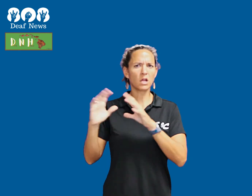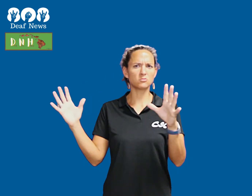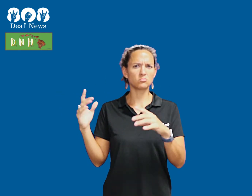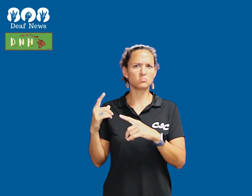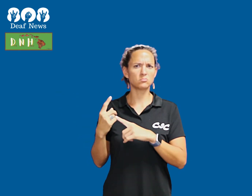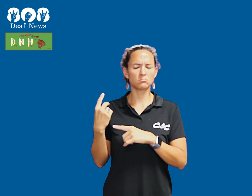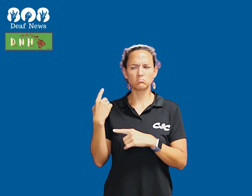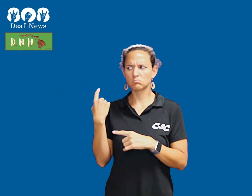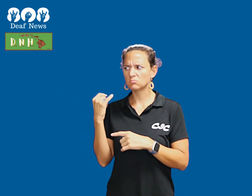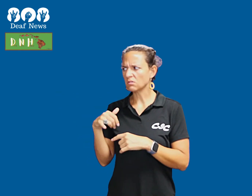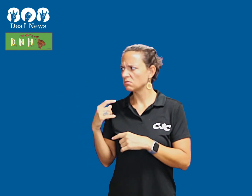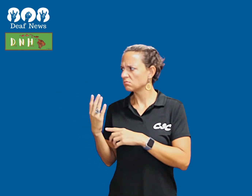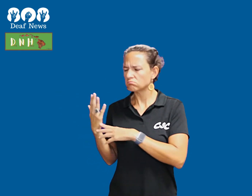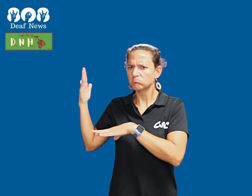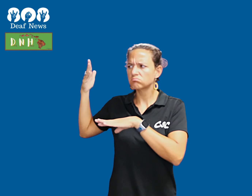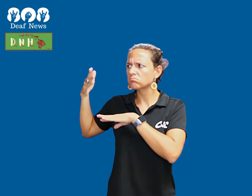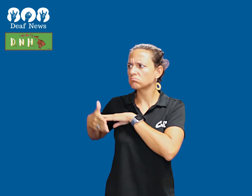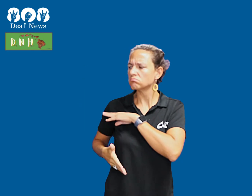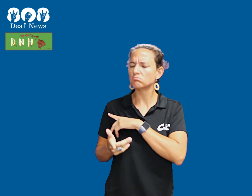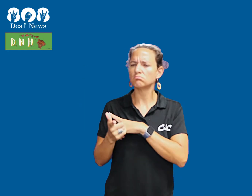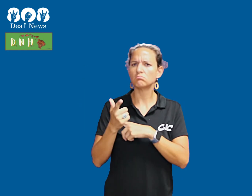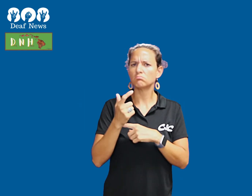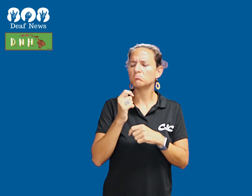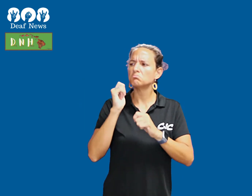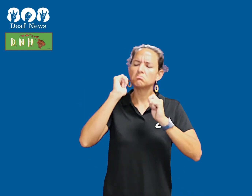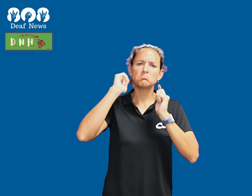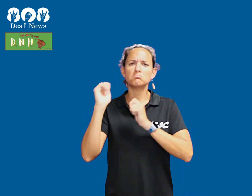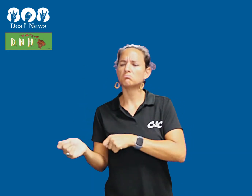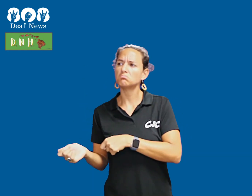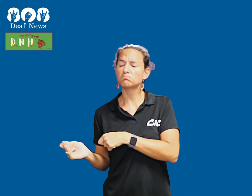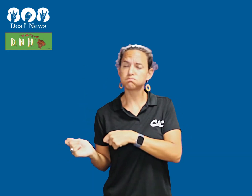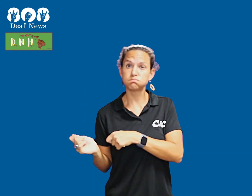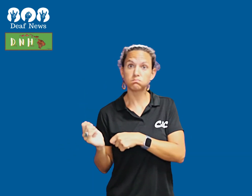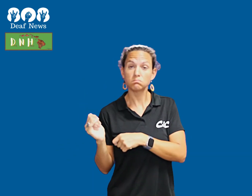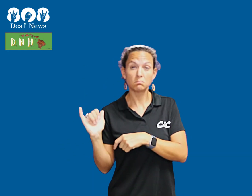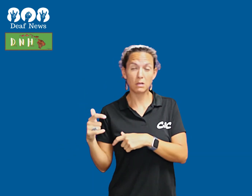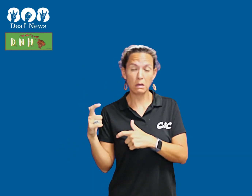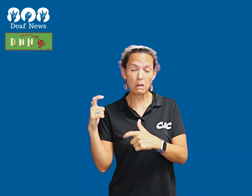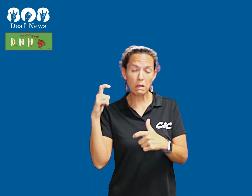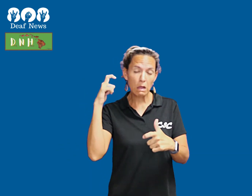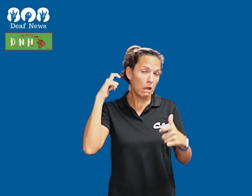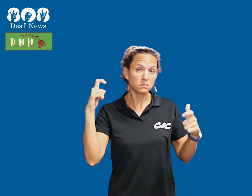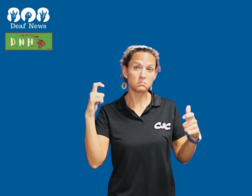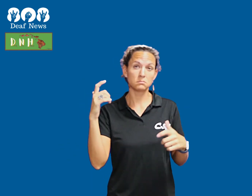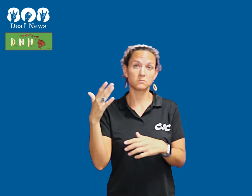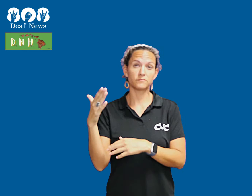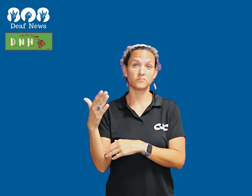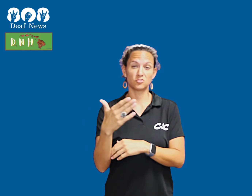big splash behind him. He turned and looked and saw a marlin jumping. He got his fishpole